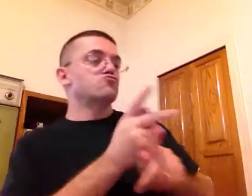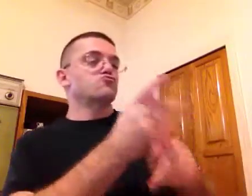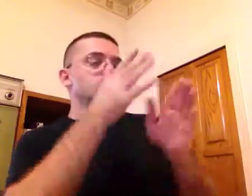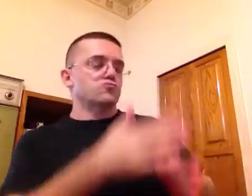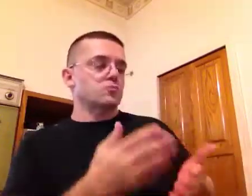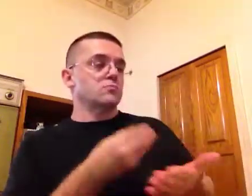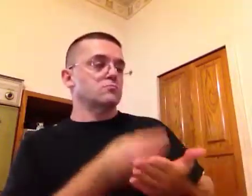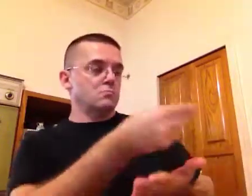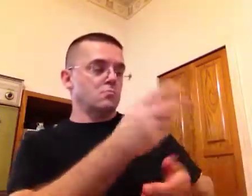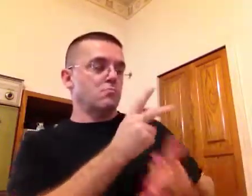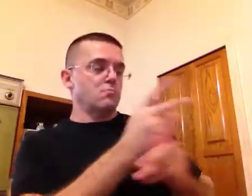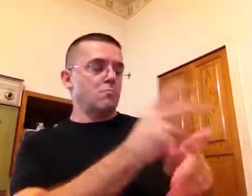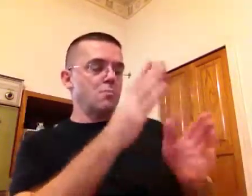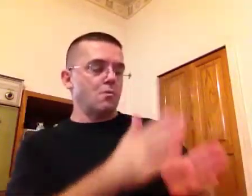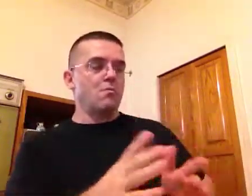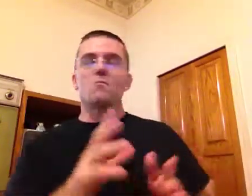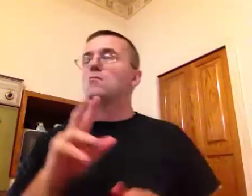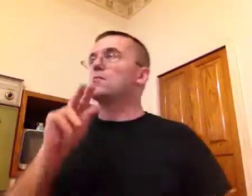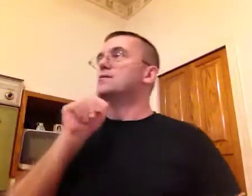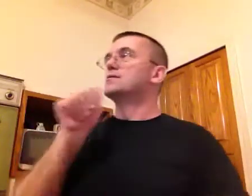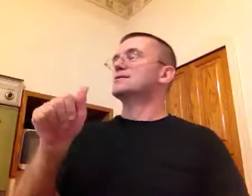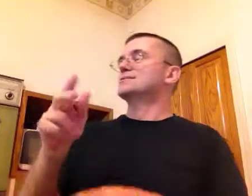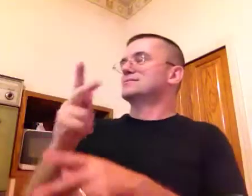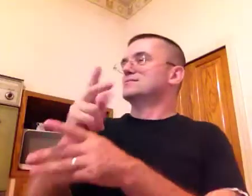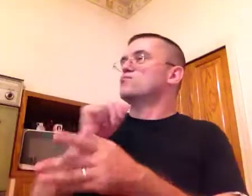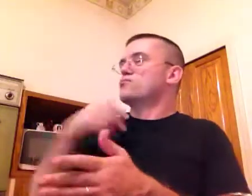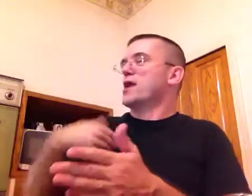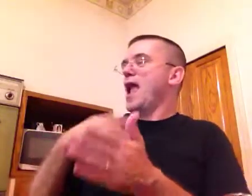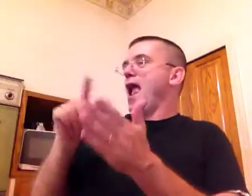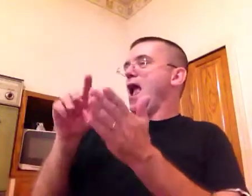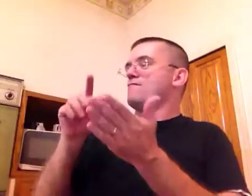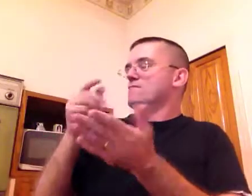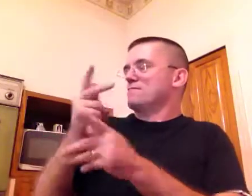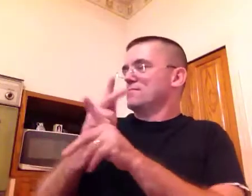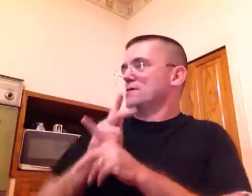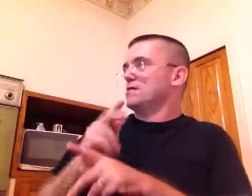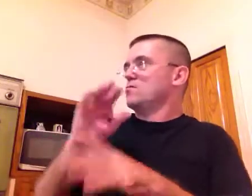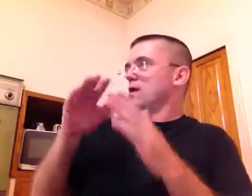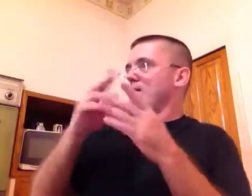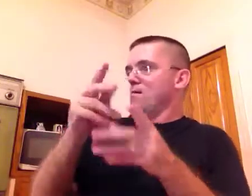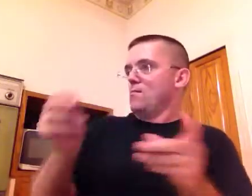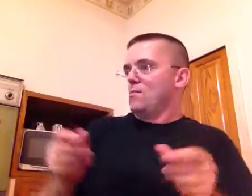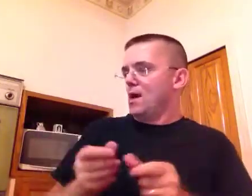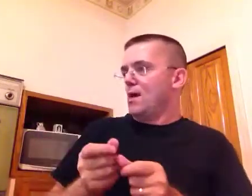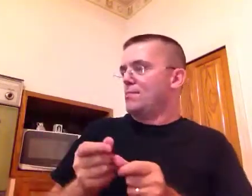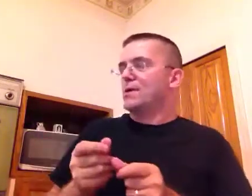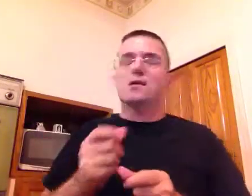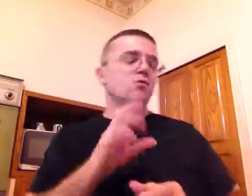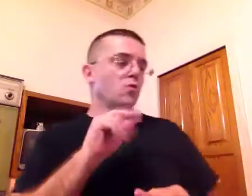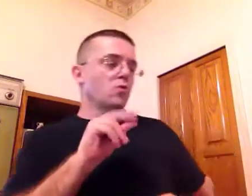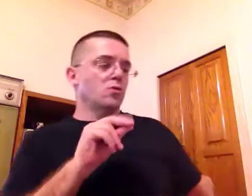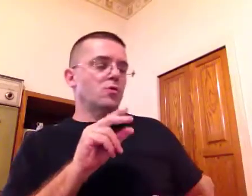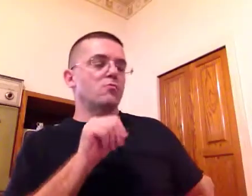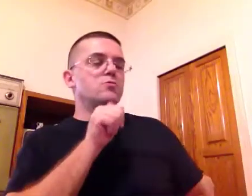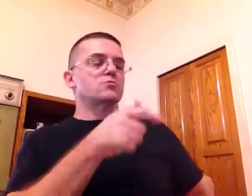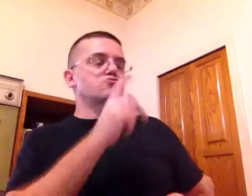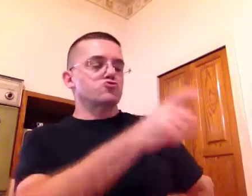You're the lender. He doesn't currently have a loan on the property. I know, but you're going to be the lender, and as the lender, you make sure